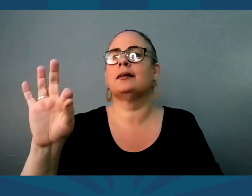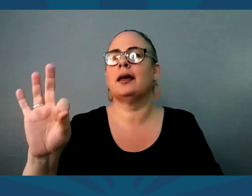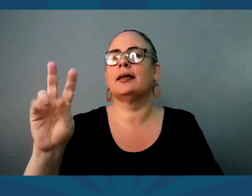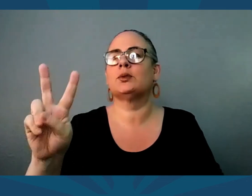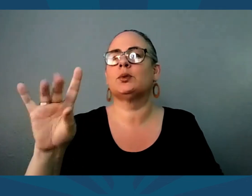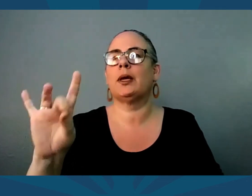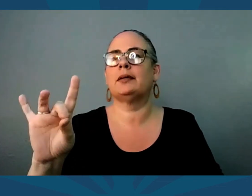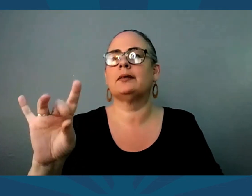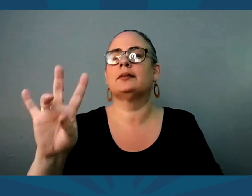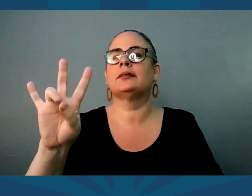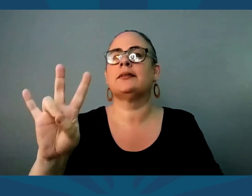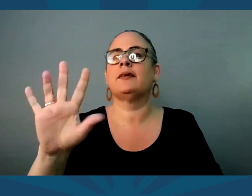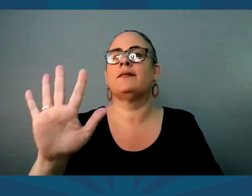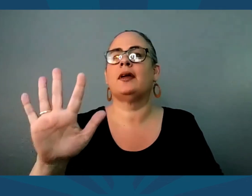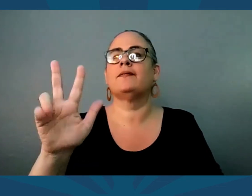TTY